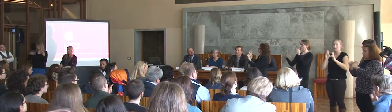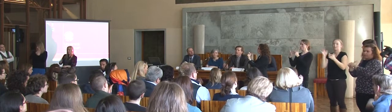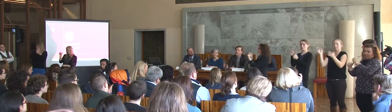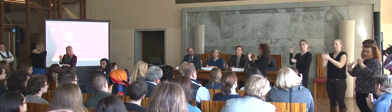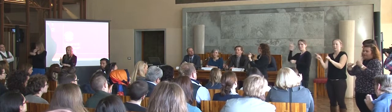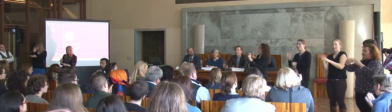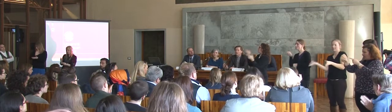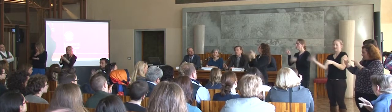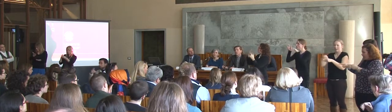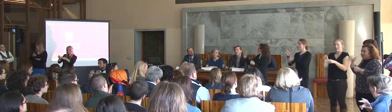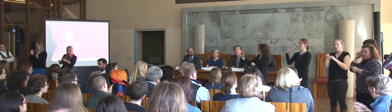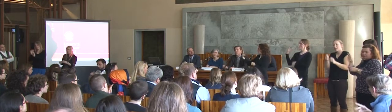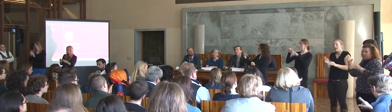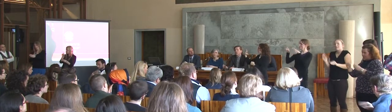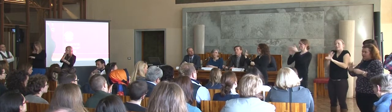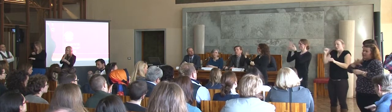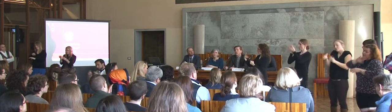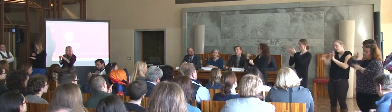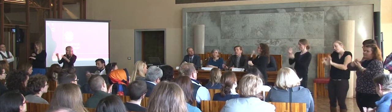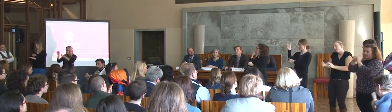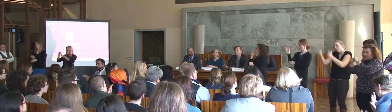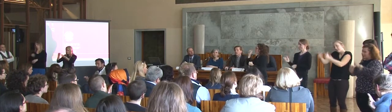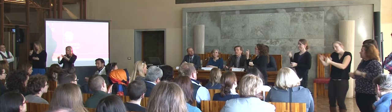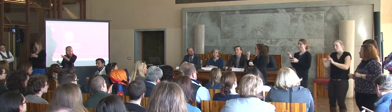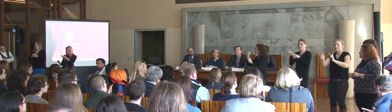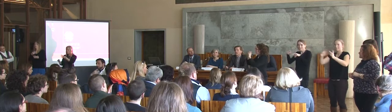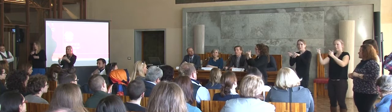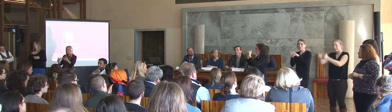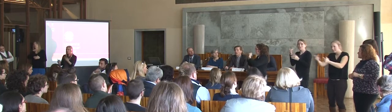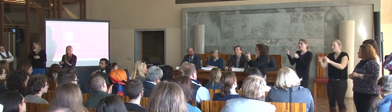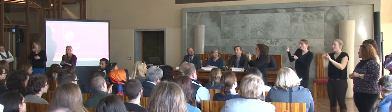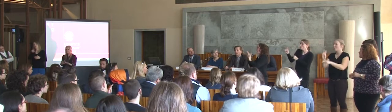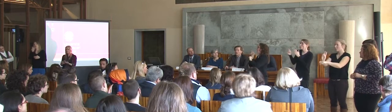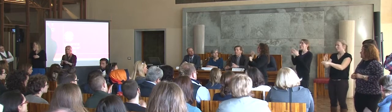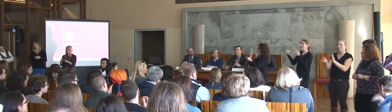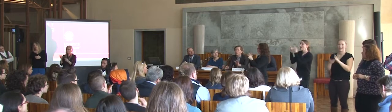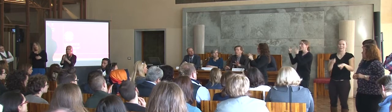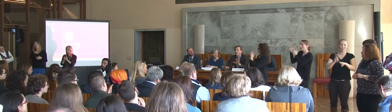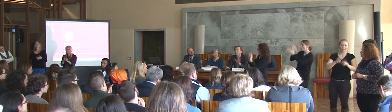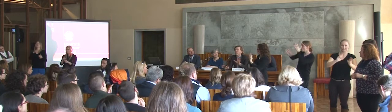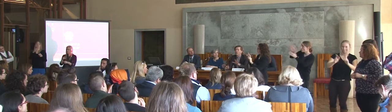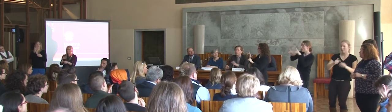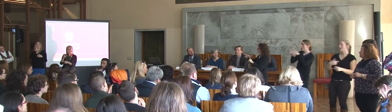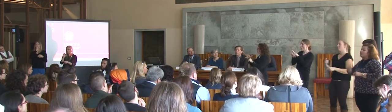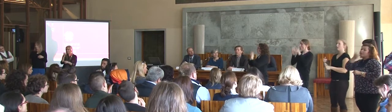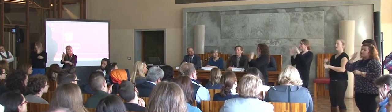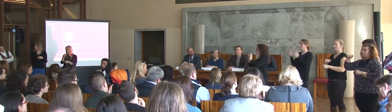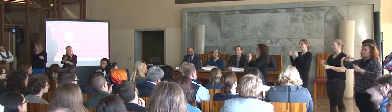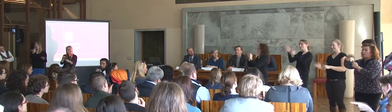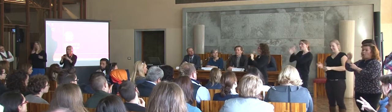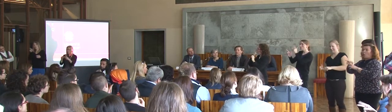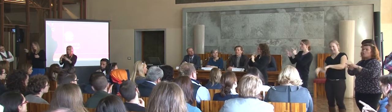there is a small explanation also to each word, which say, Sicily, Rome, and Milan, so you know where it's from,